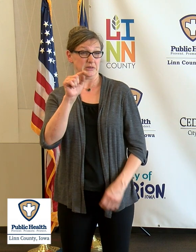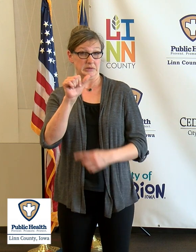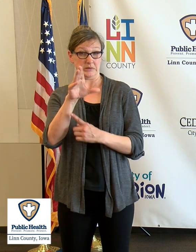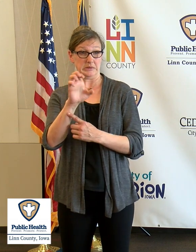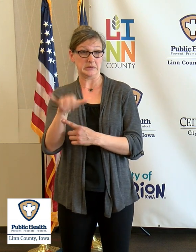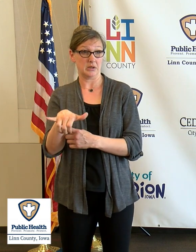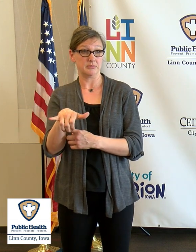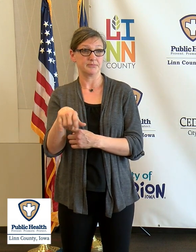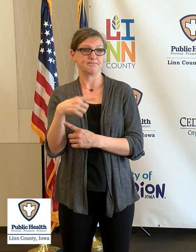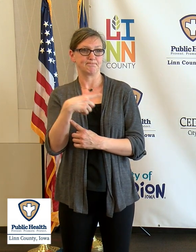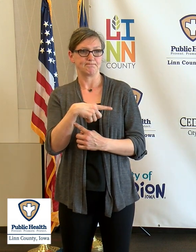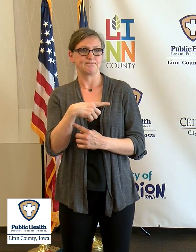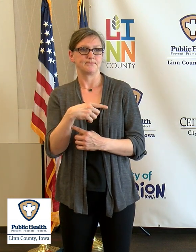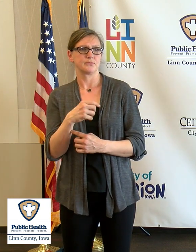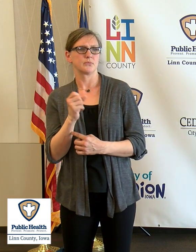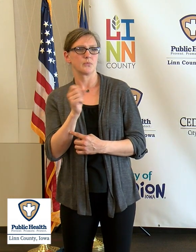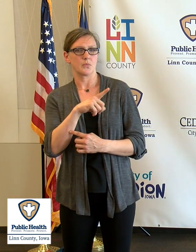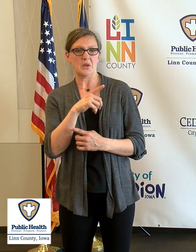KWWL. Travis, go ahead.